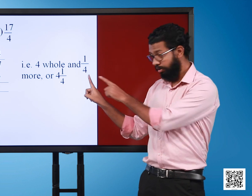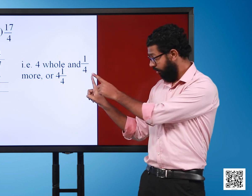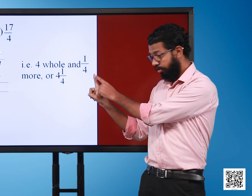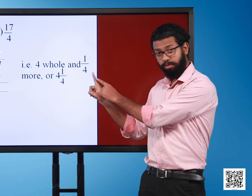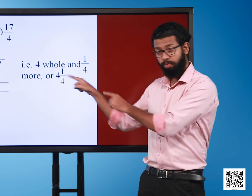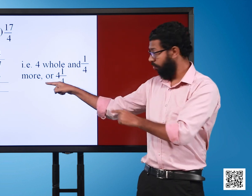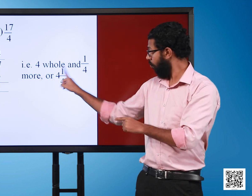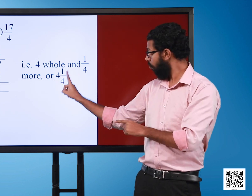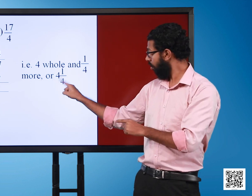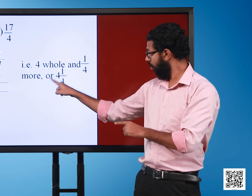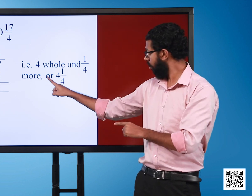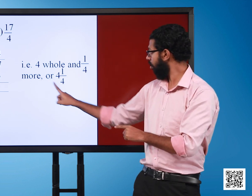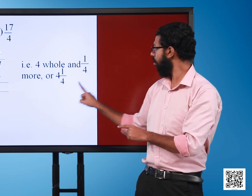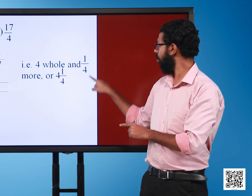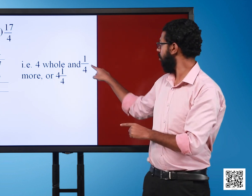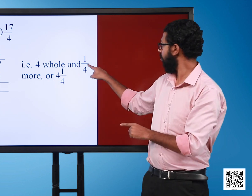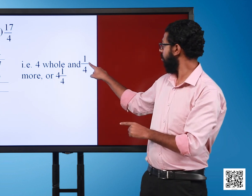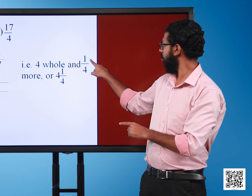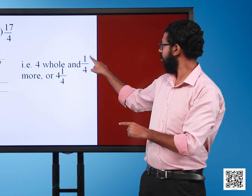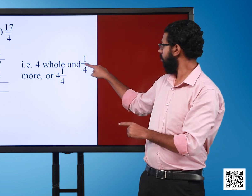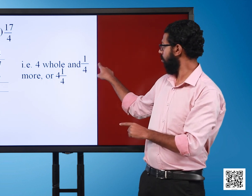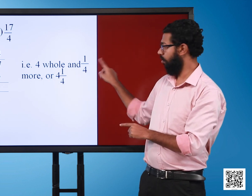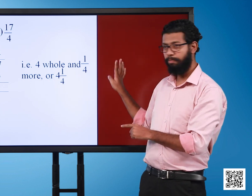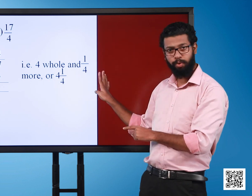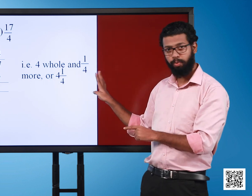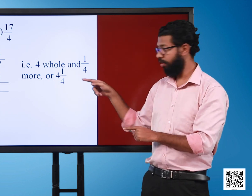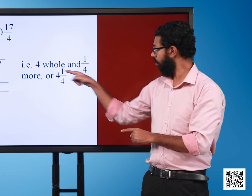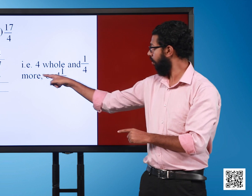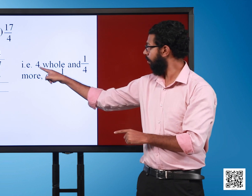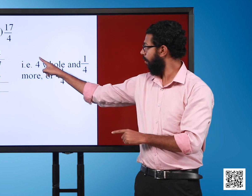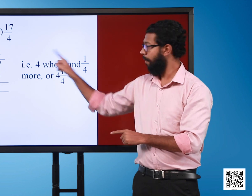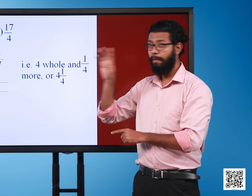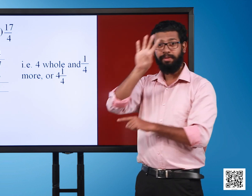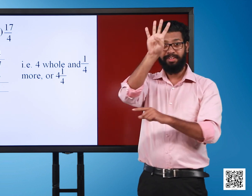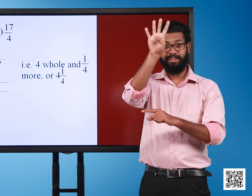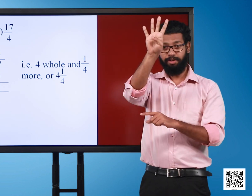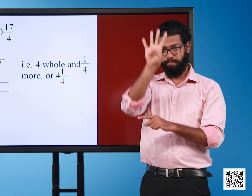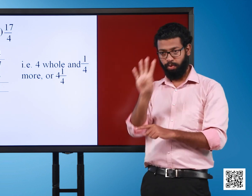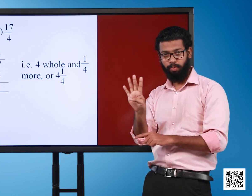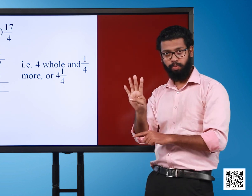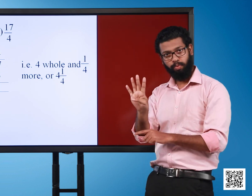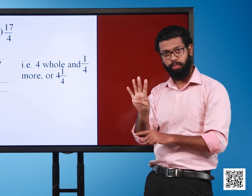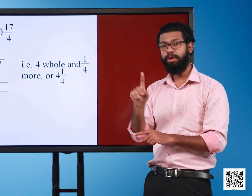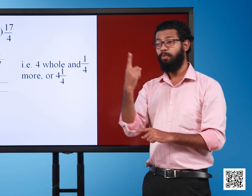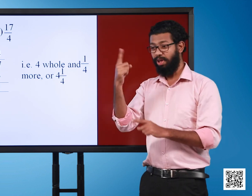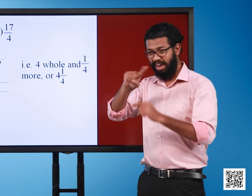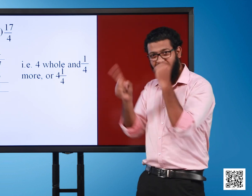That is 4 whole and 1/4 more, or 4 1 upon 4.